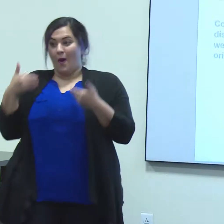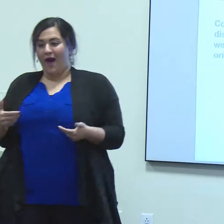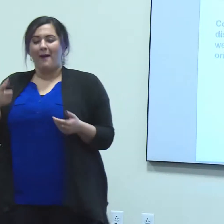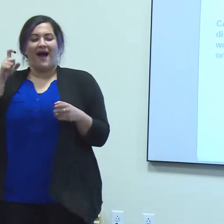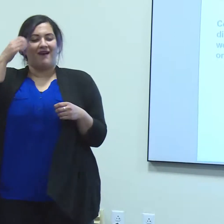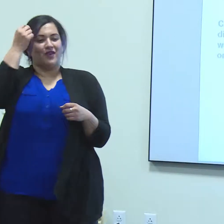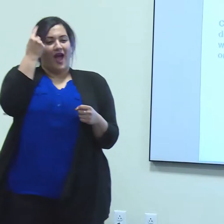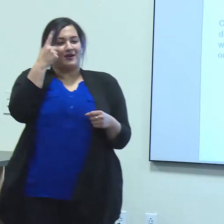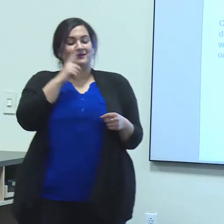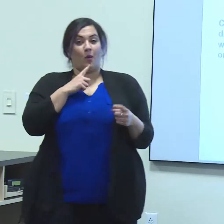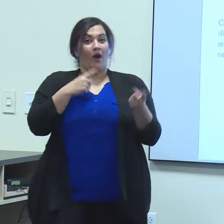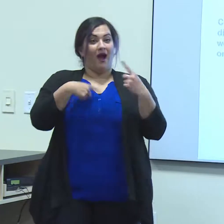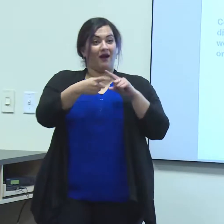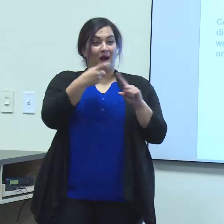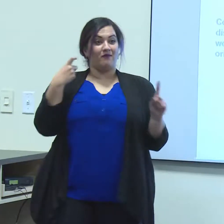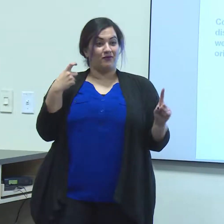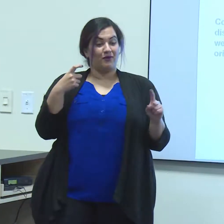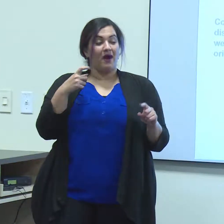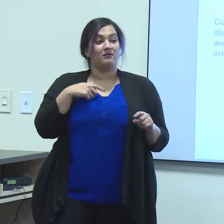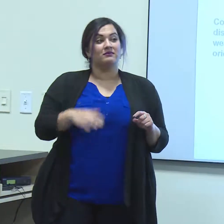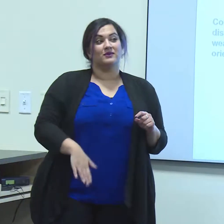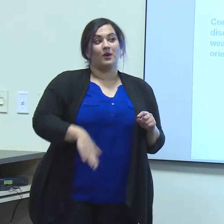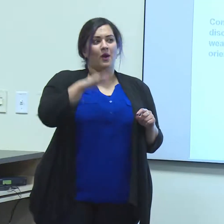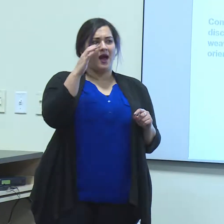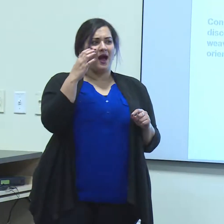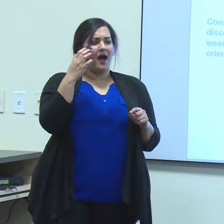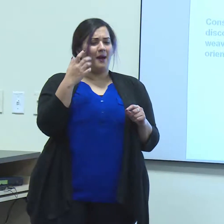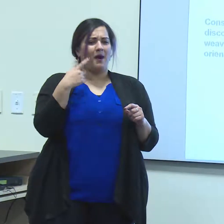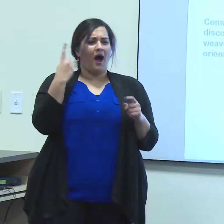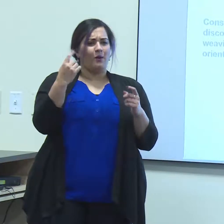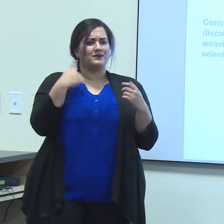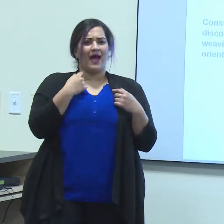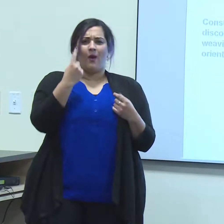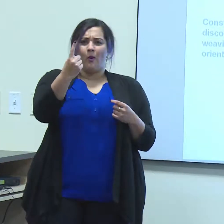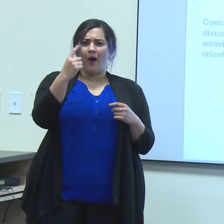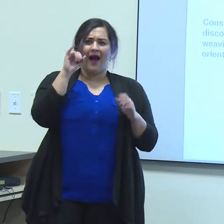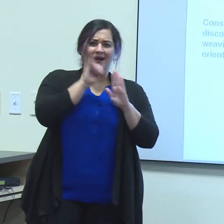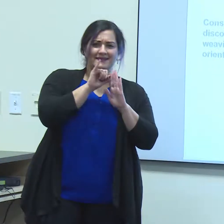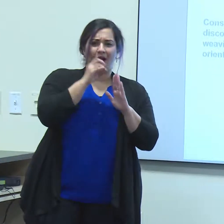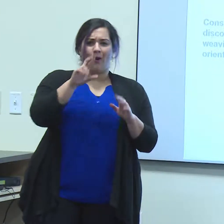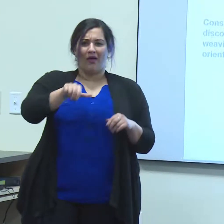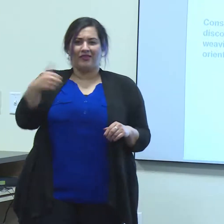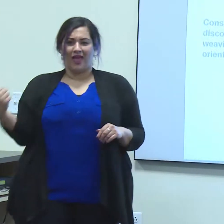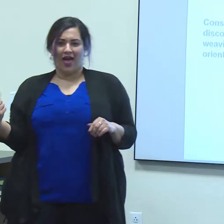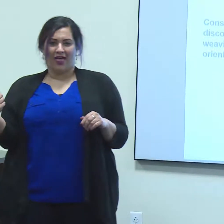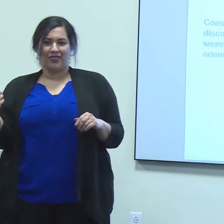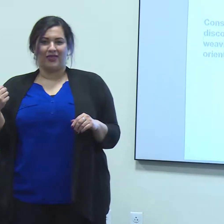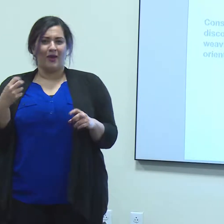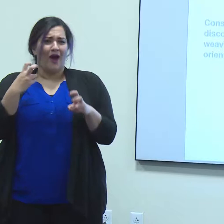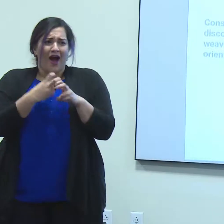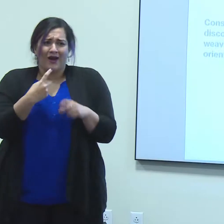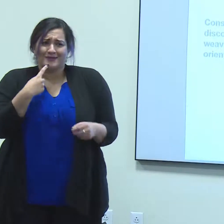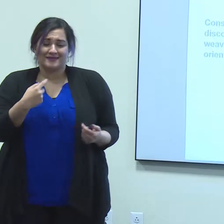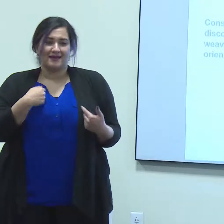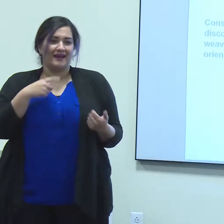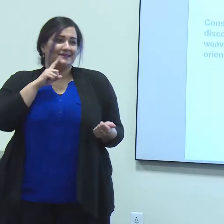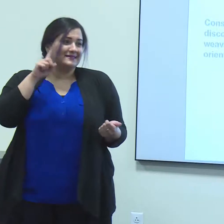Before I tell you who I am, I have to tell you where I come from. Growing up, I always had, well, people tried to give me one